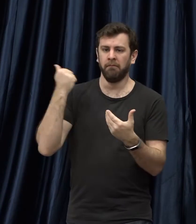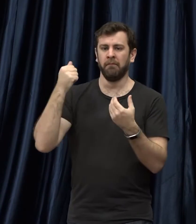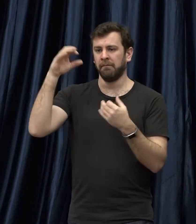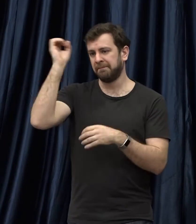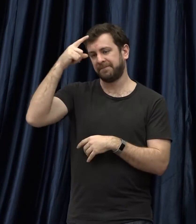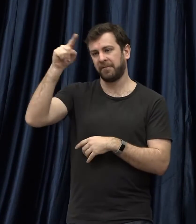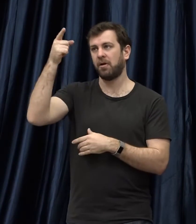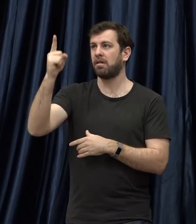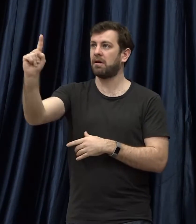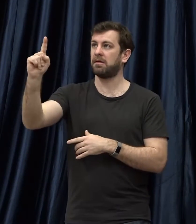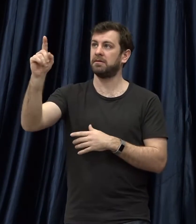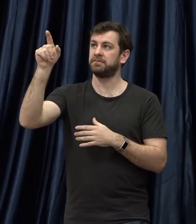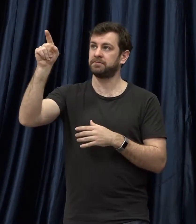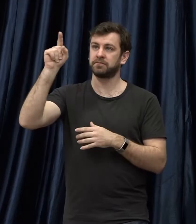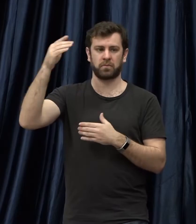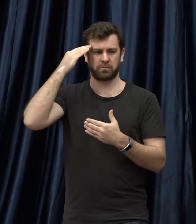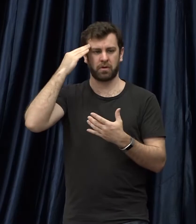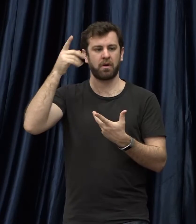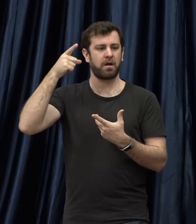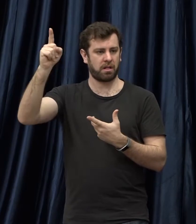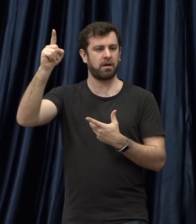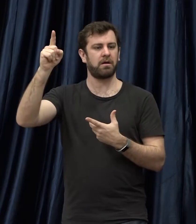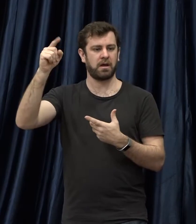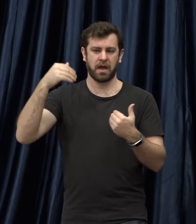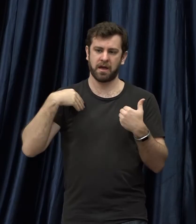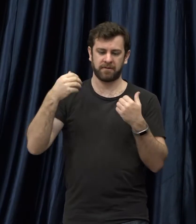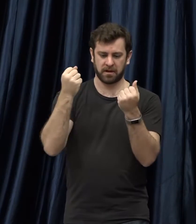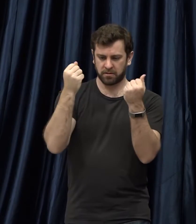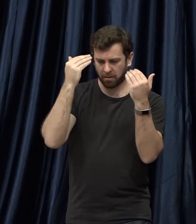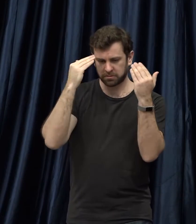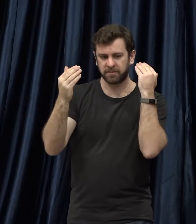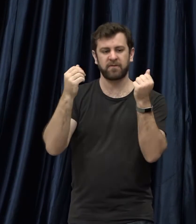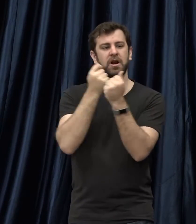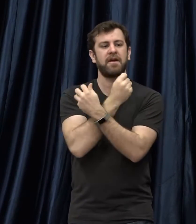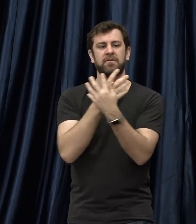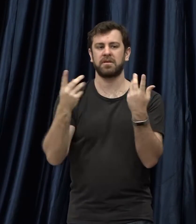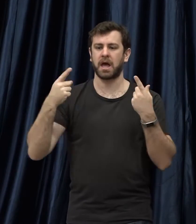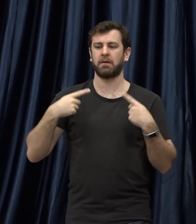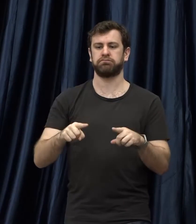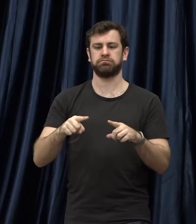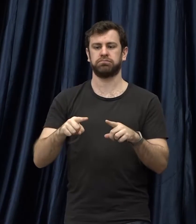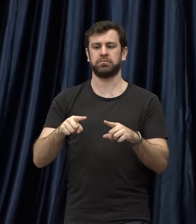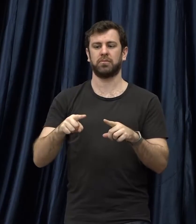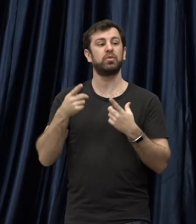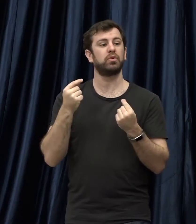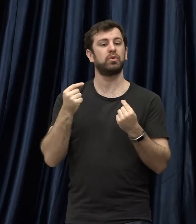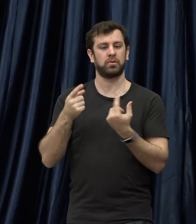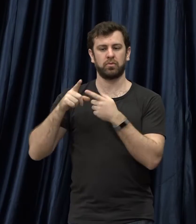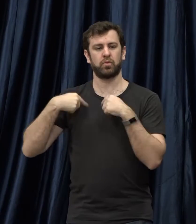wa ta'ala, we know that Allah has knowledge over all things. And so we depend upon